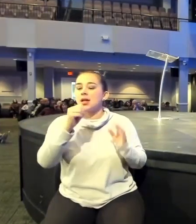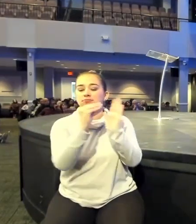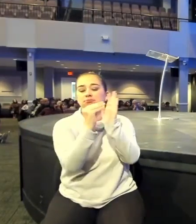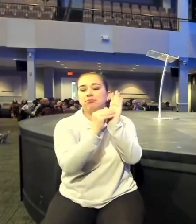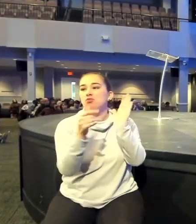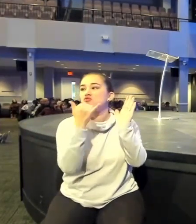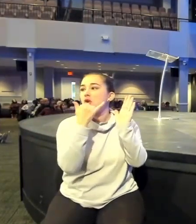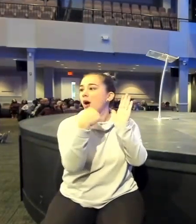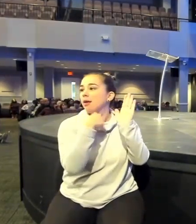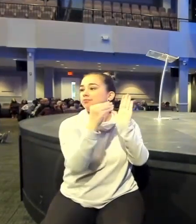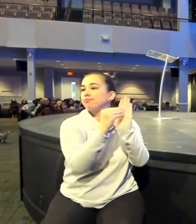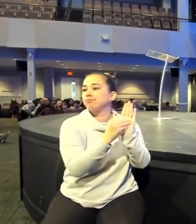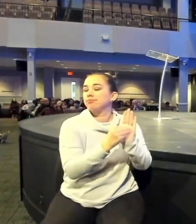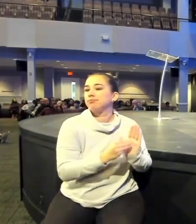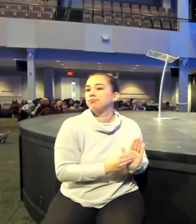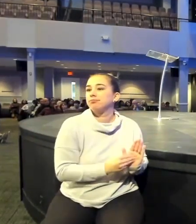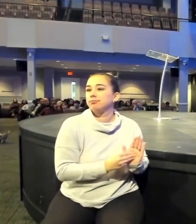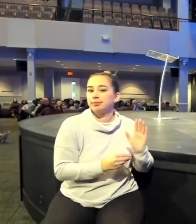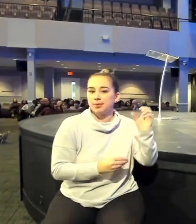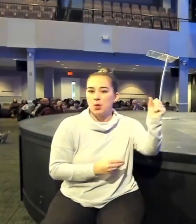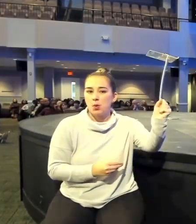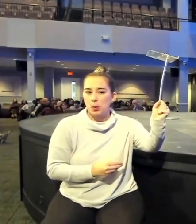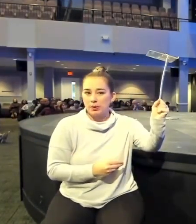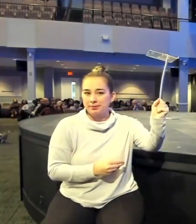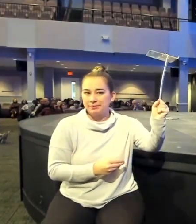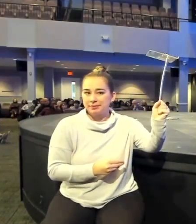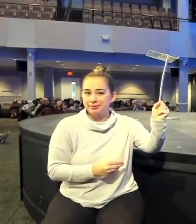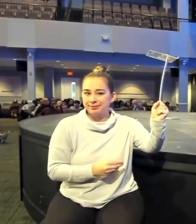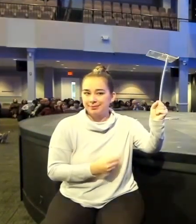of wrongs. We could stop right there, right? Okay.